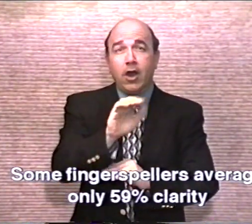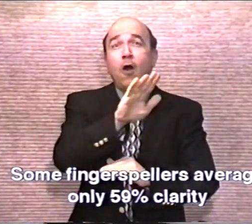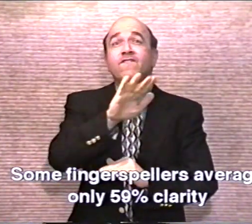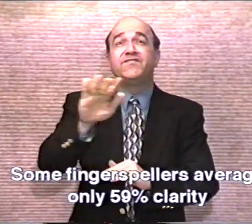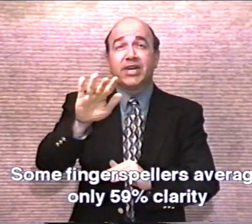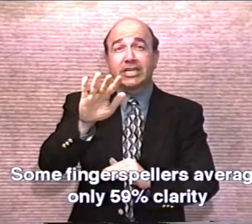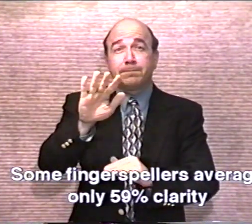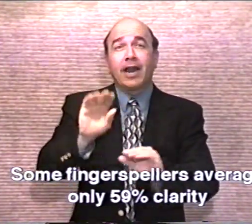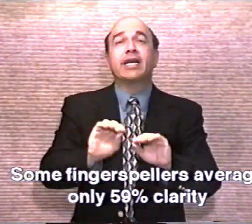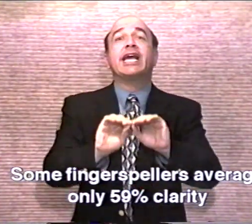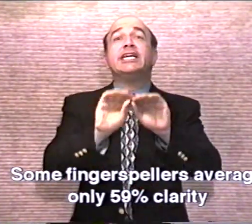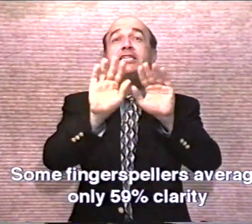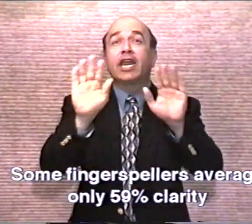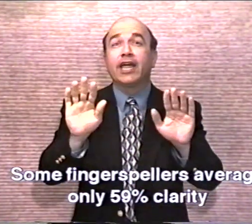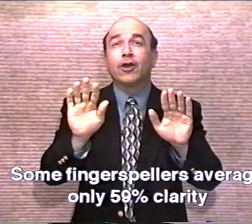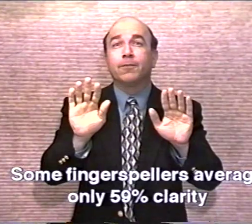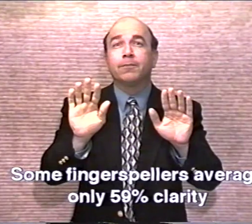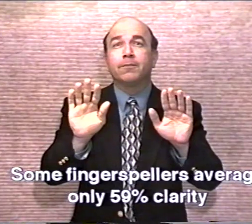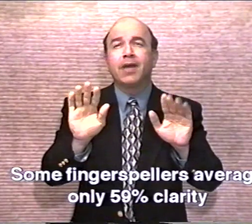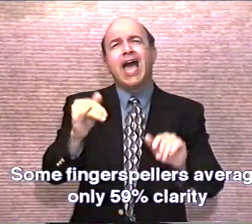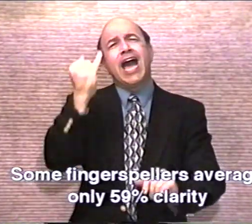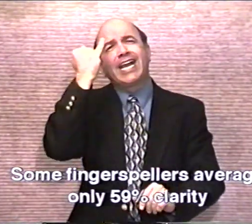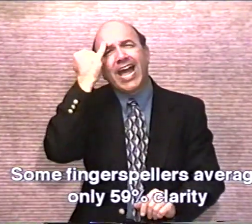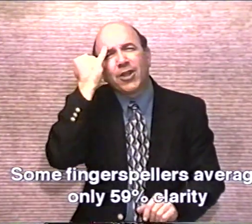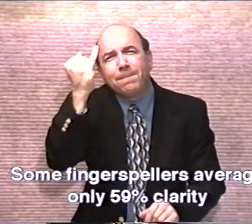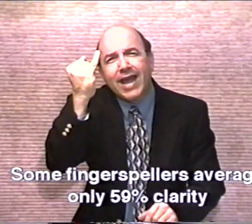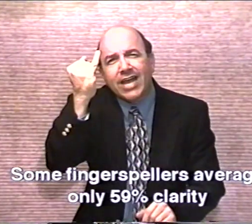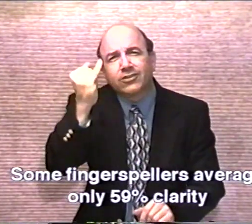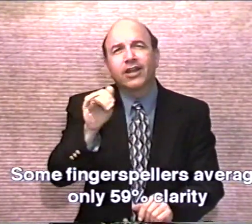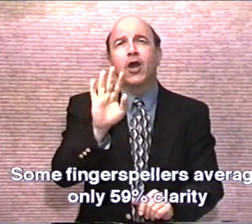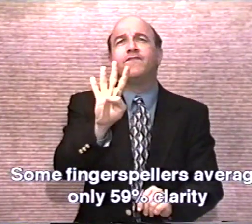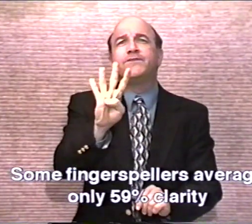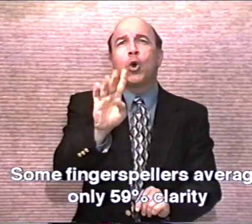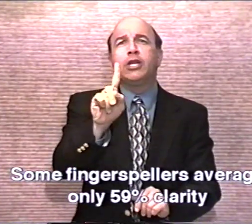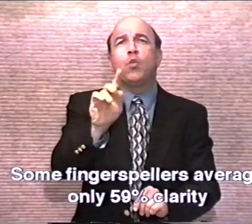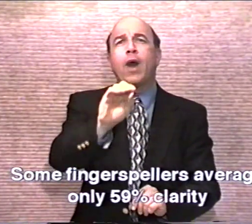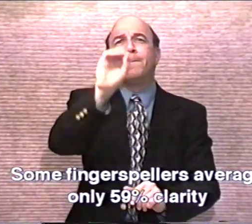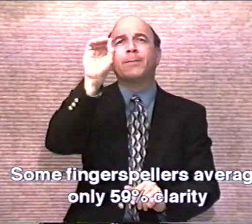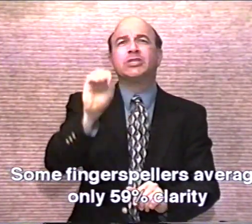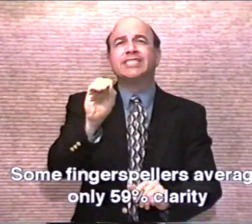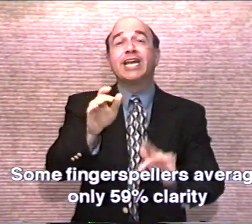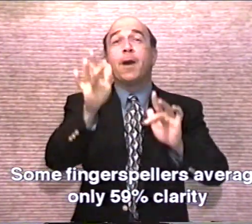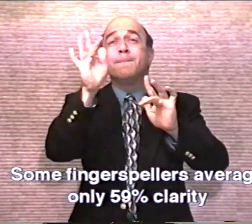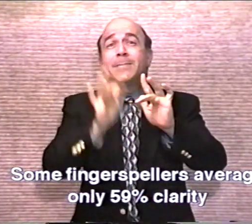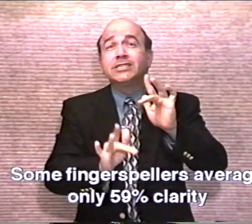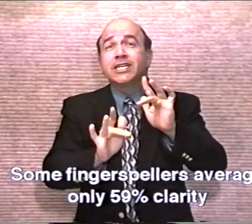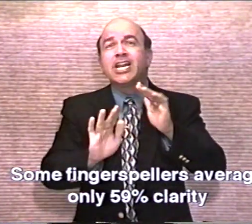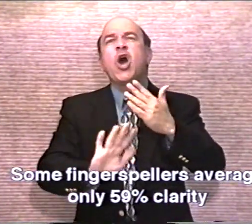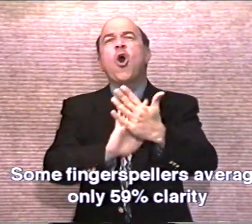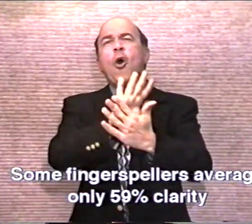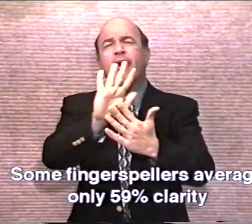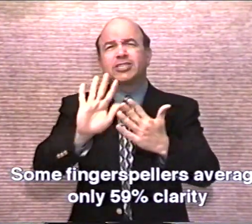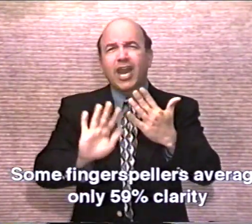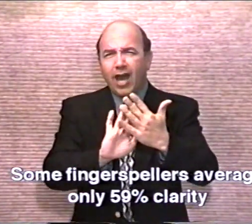of finger spelling is clear. Can you imagine 41% missing or